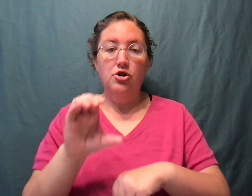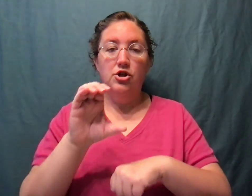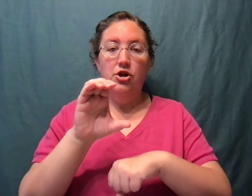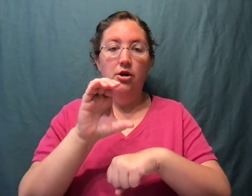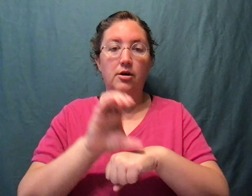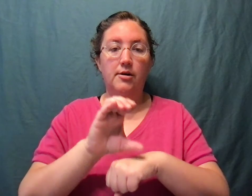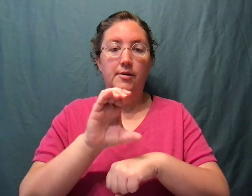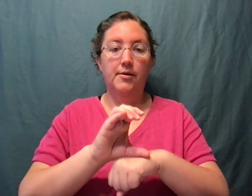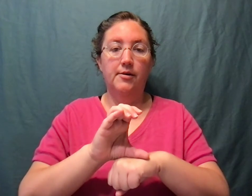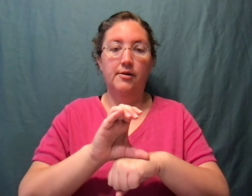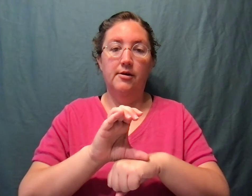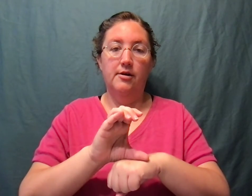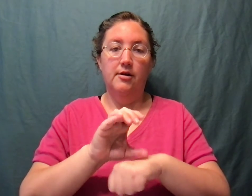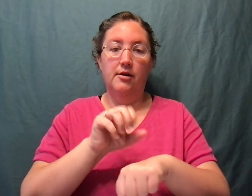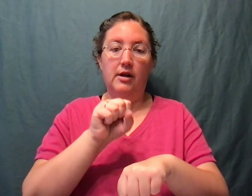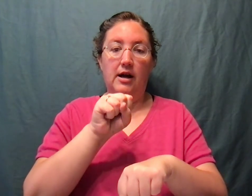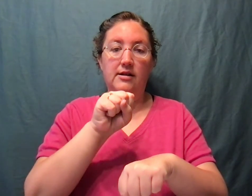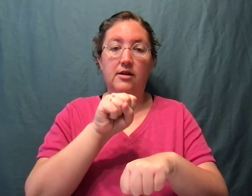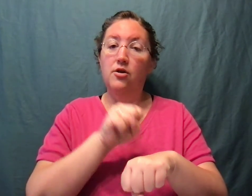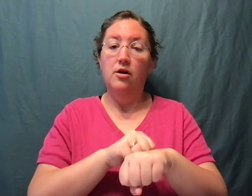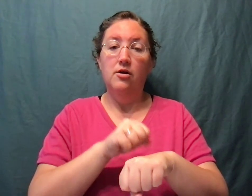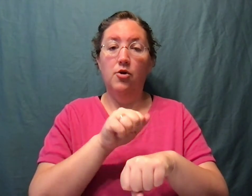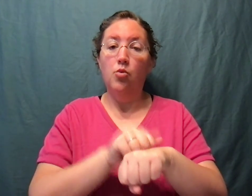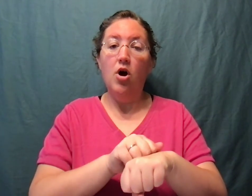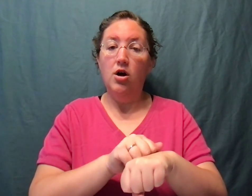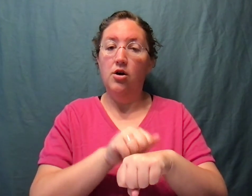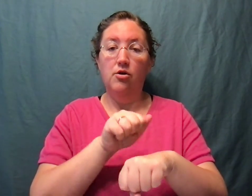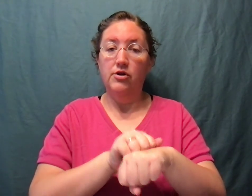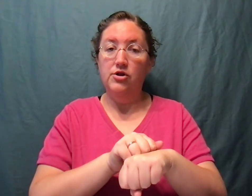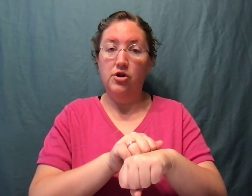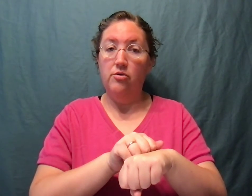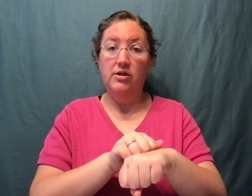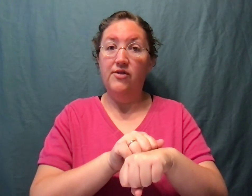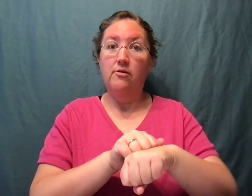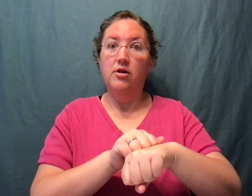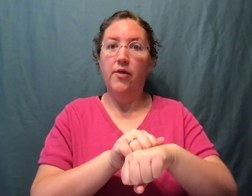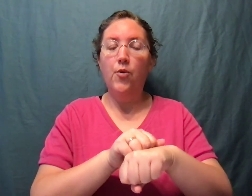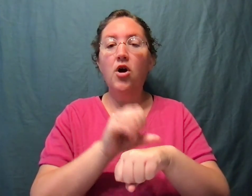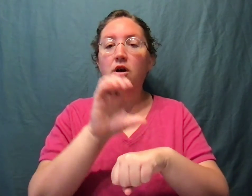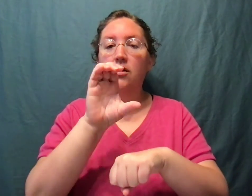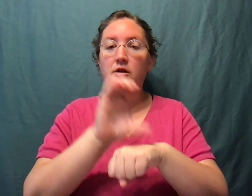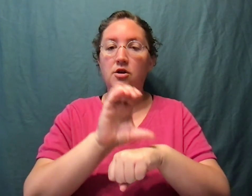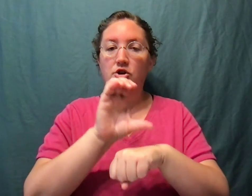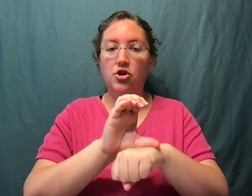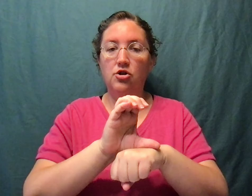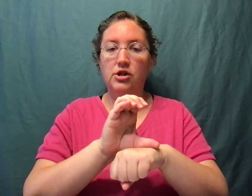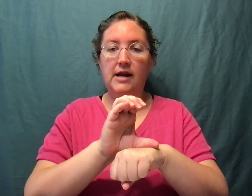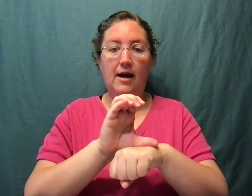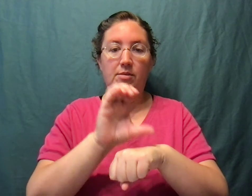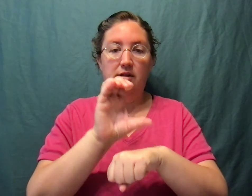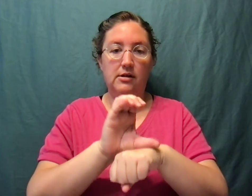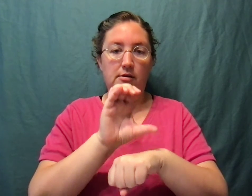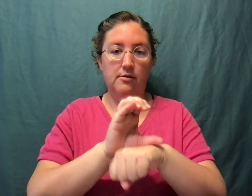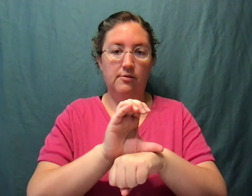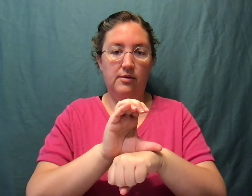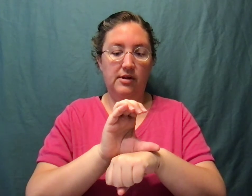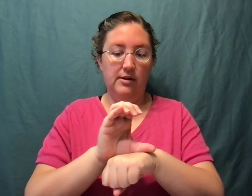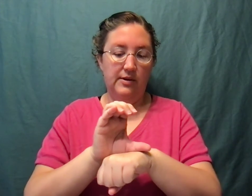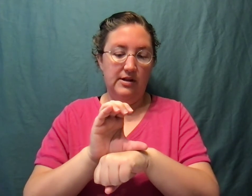Church, as in the rock or the stone is founded on the rock. Church, taps with a C.